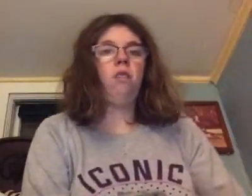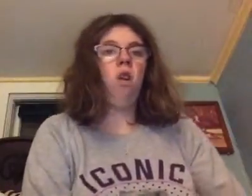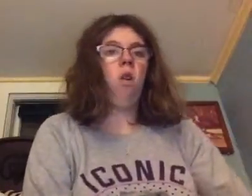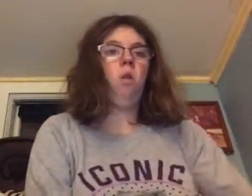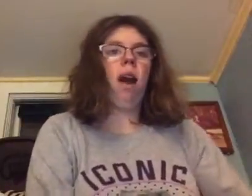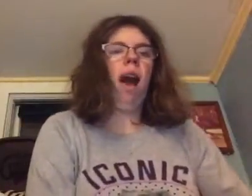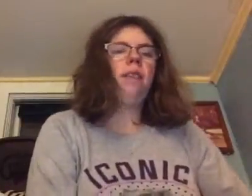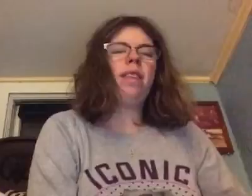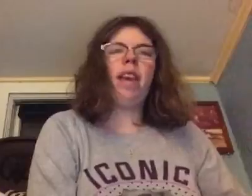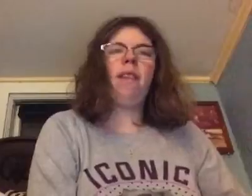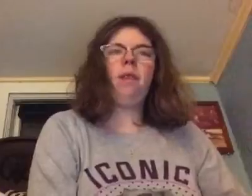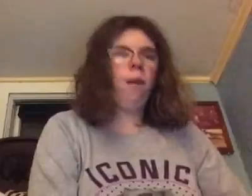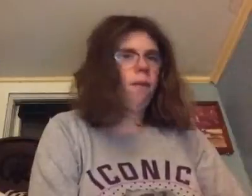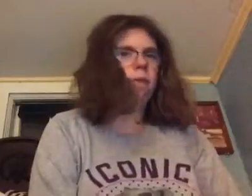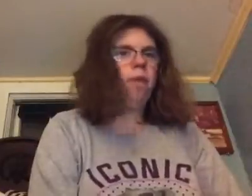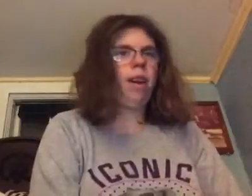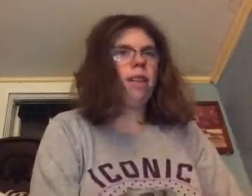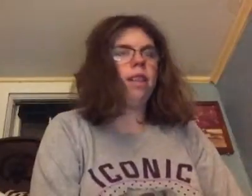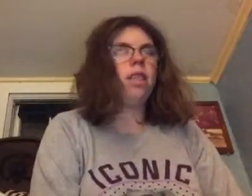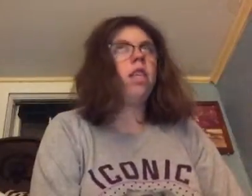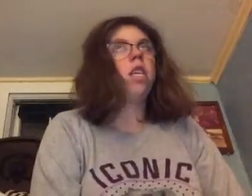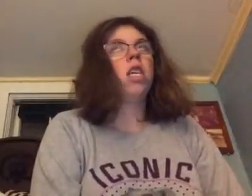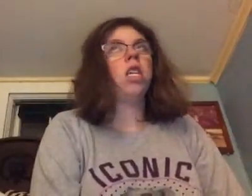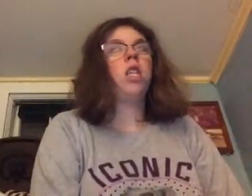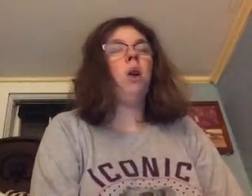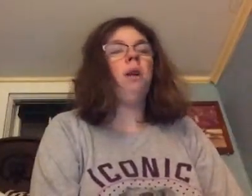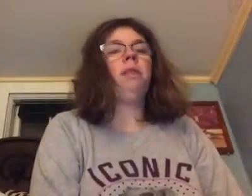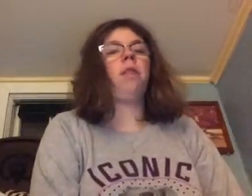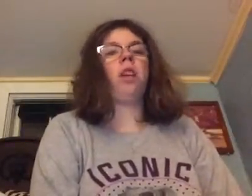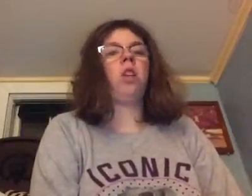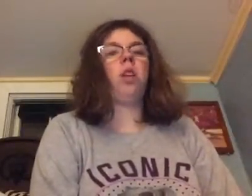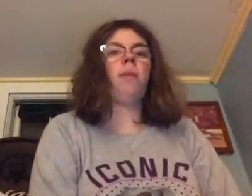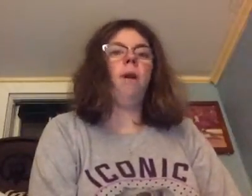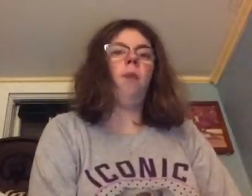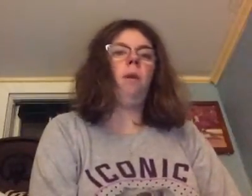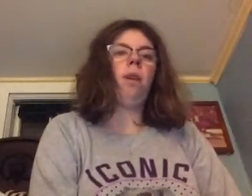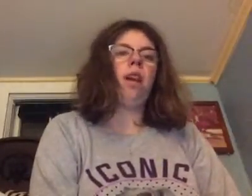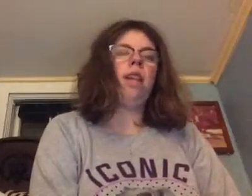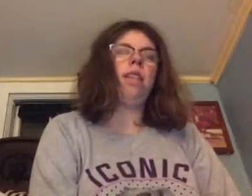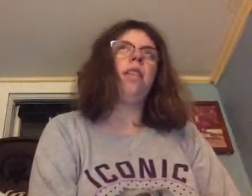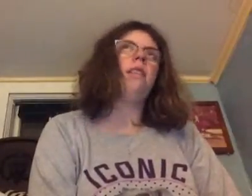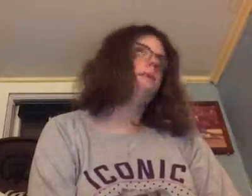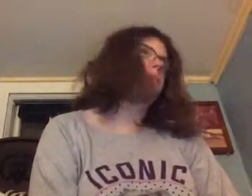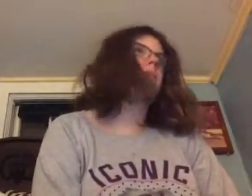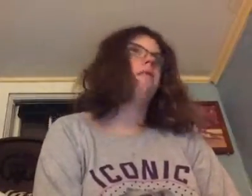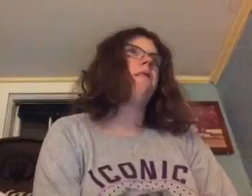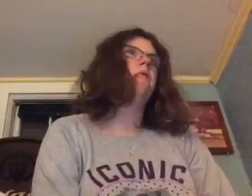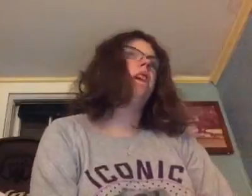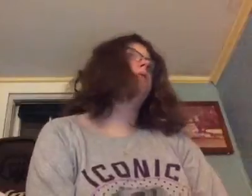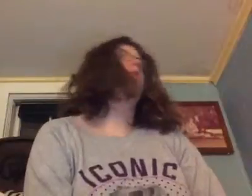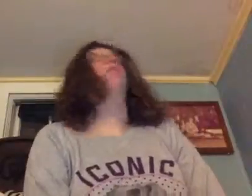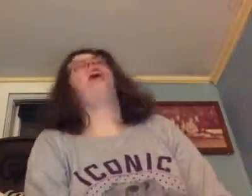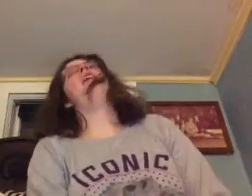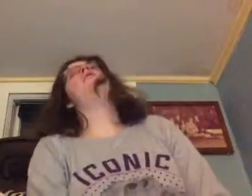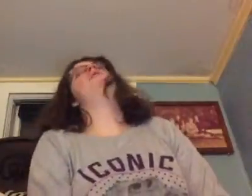So I would say if you are friends with a cousin, don't let the relationship crumble because I think they're